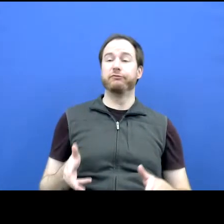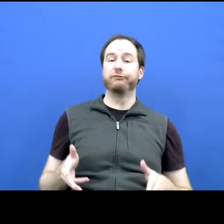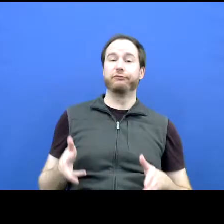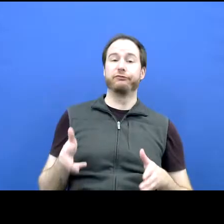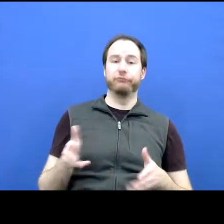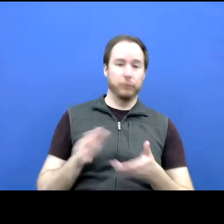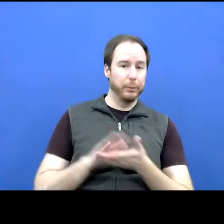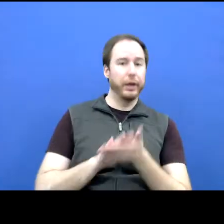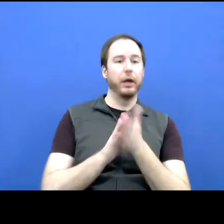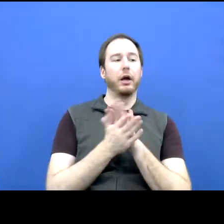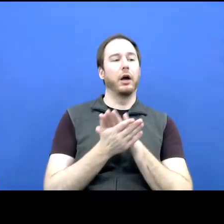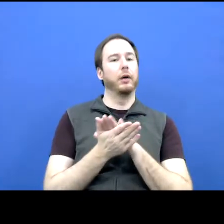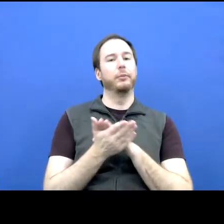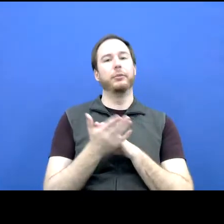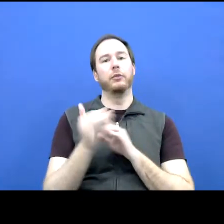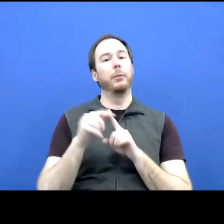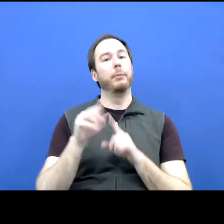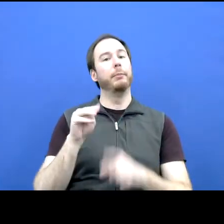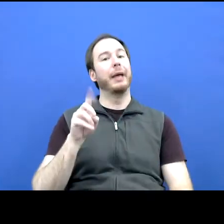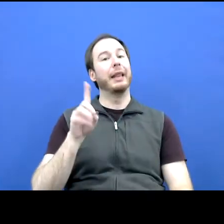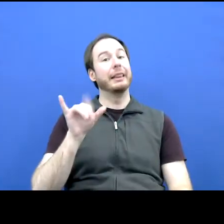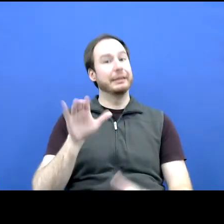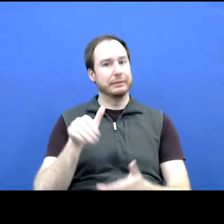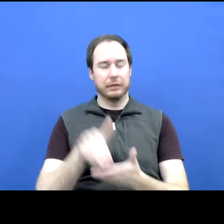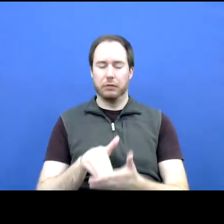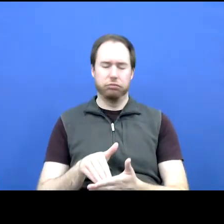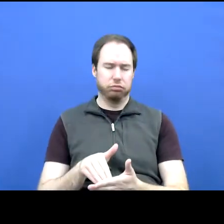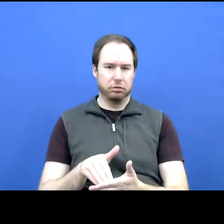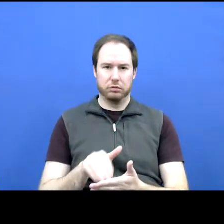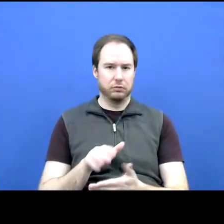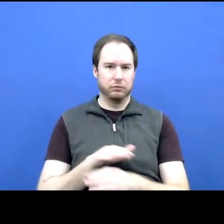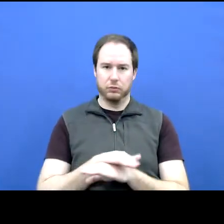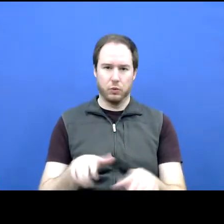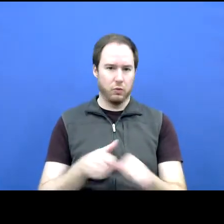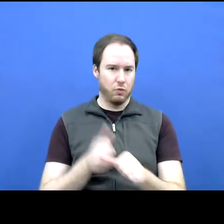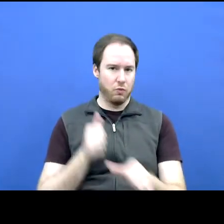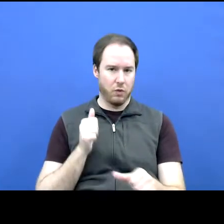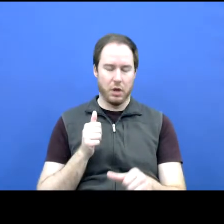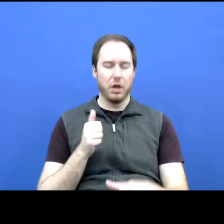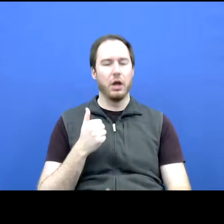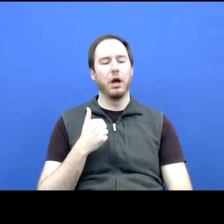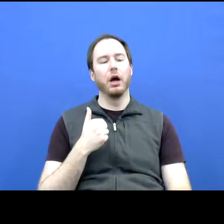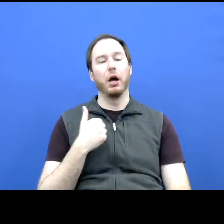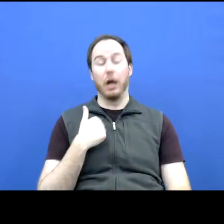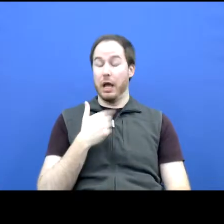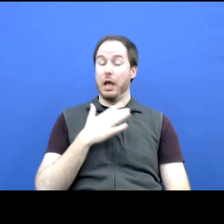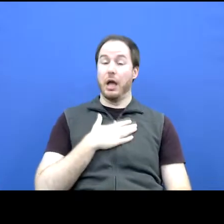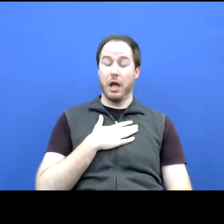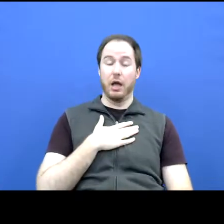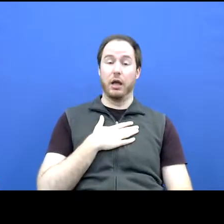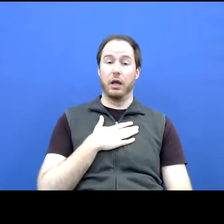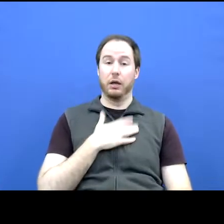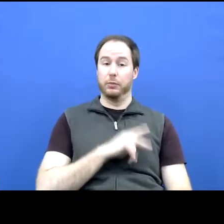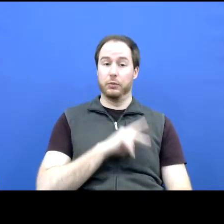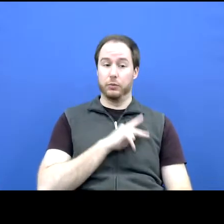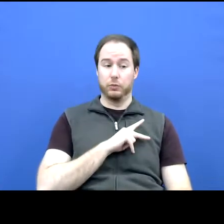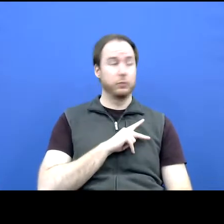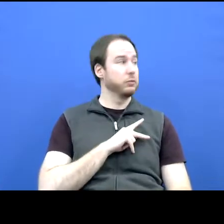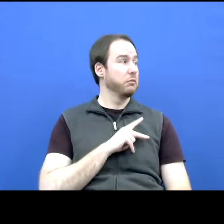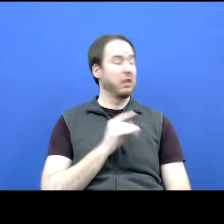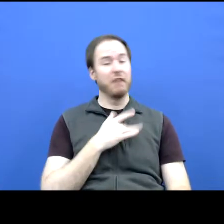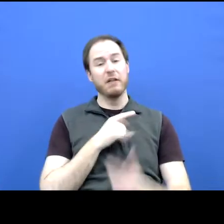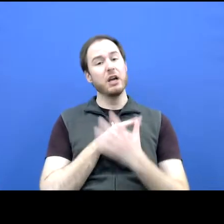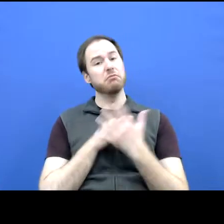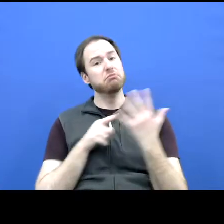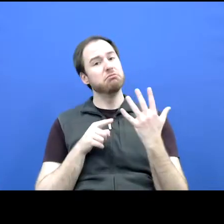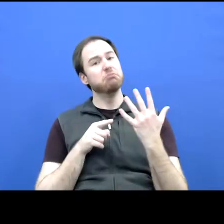into what happened at the Medley Center. We very much, I for one, and I think everybody